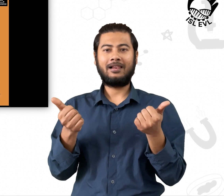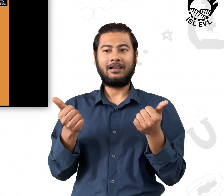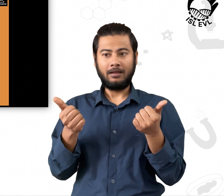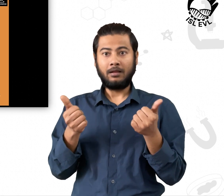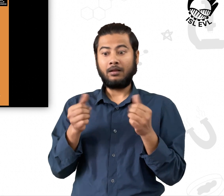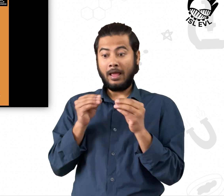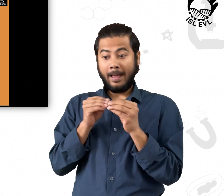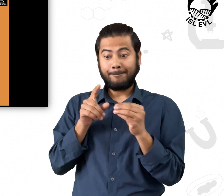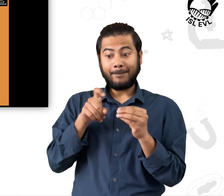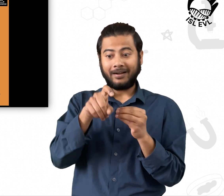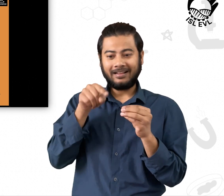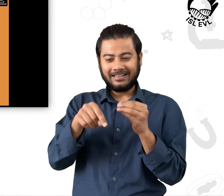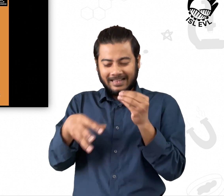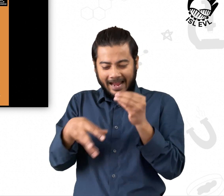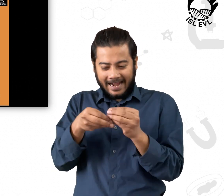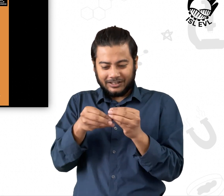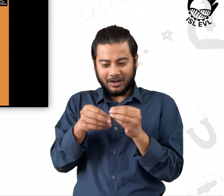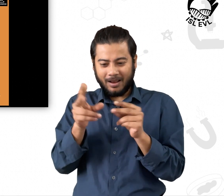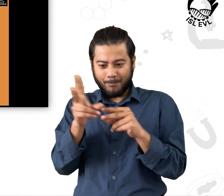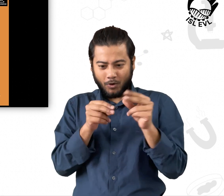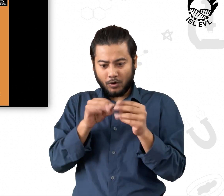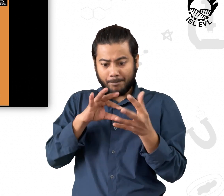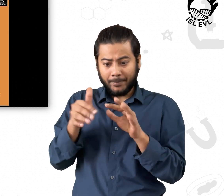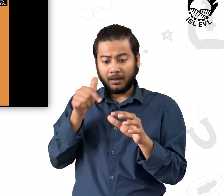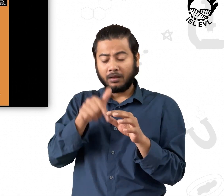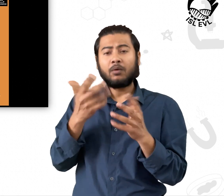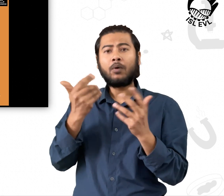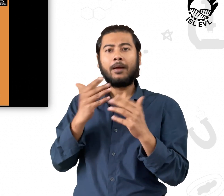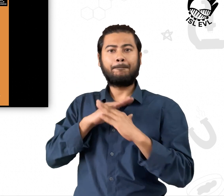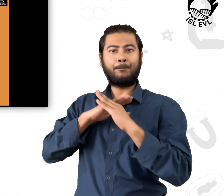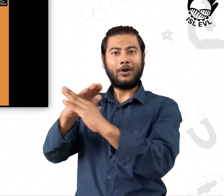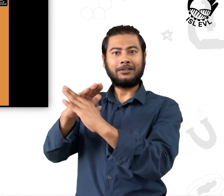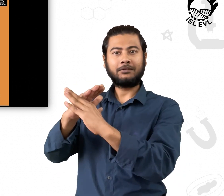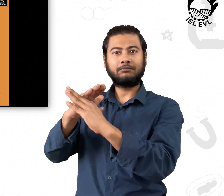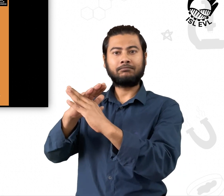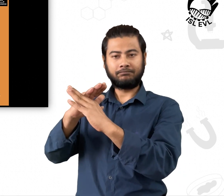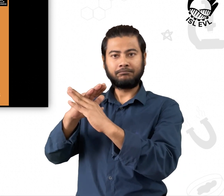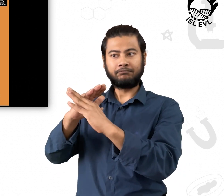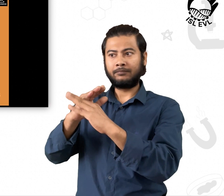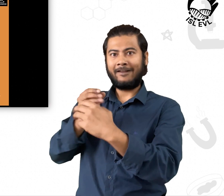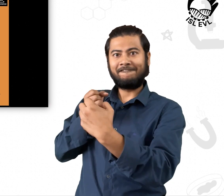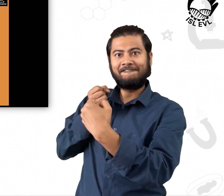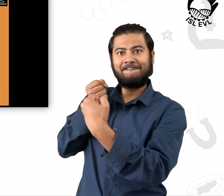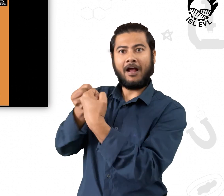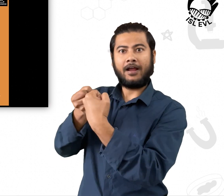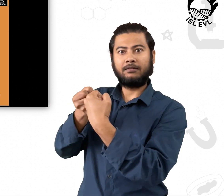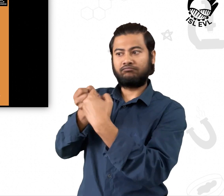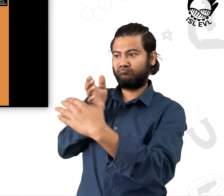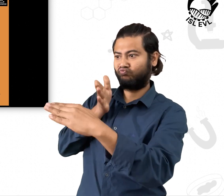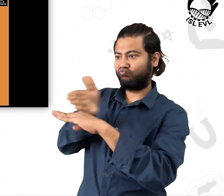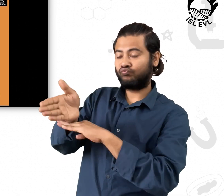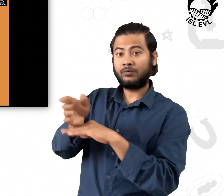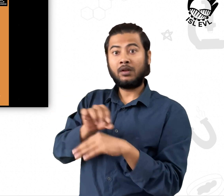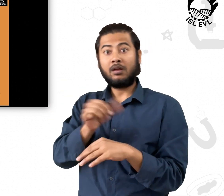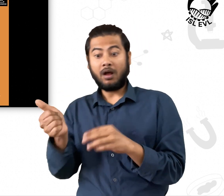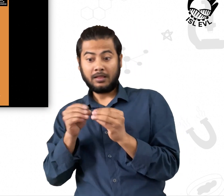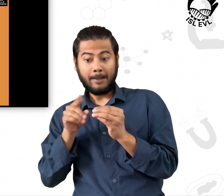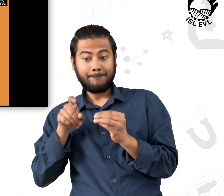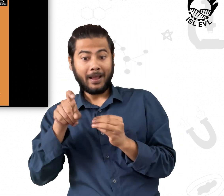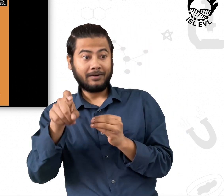makes a secondary metabolite, is changing itself to make that metabolite more efficient in killing whatever it wants to kill or harm. And at